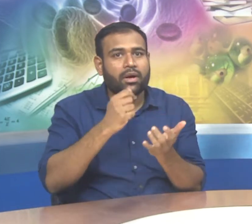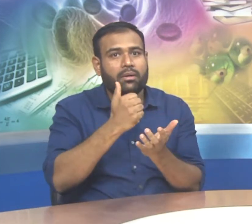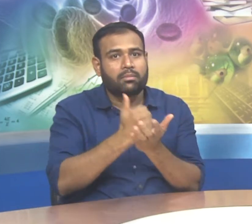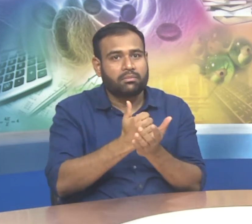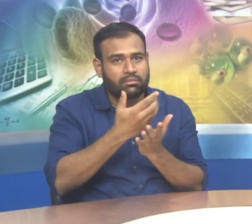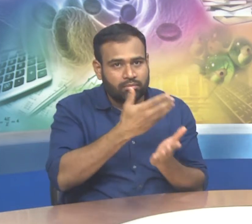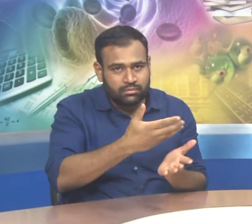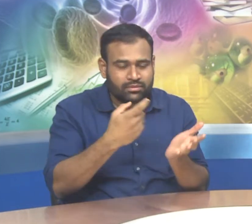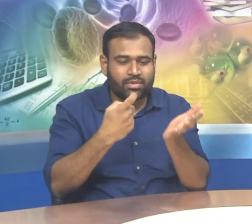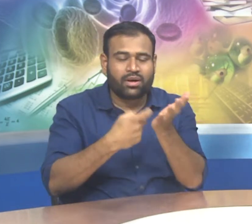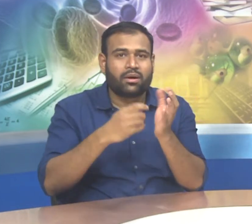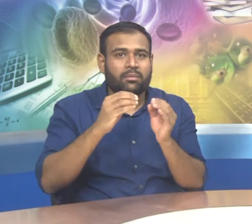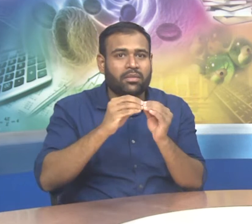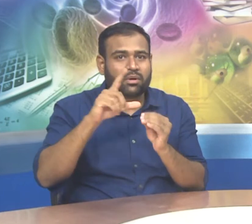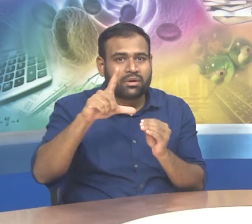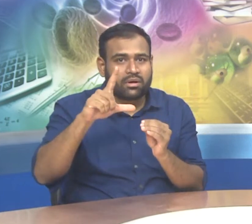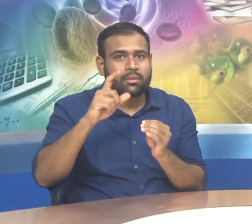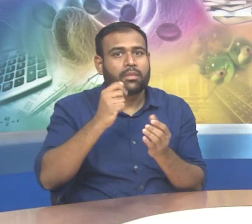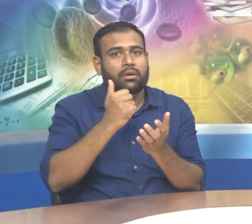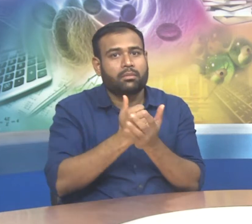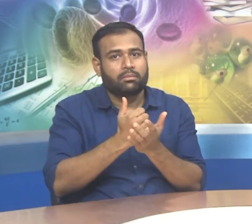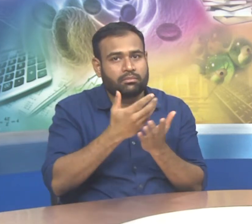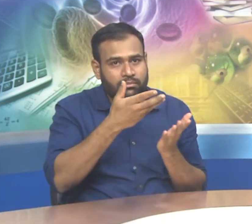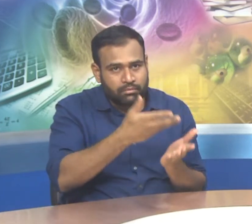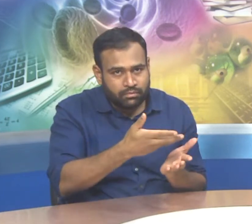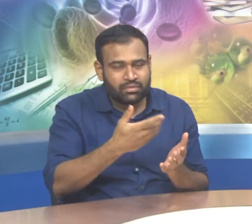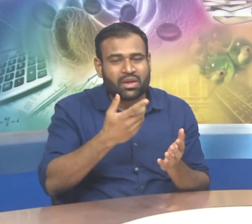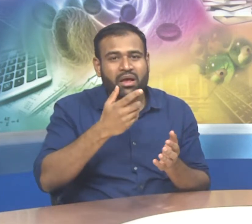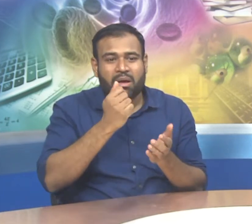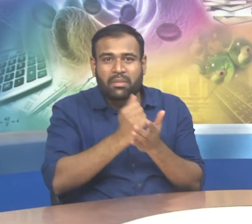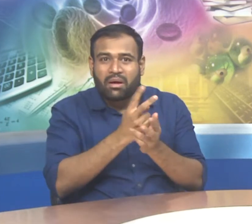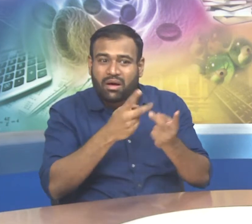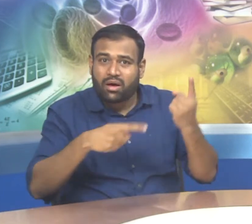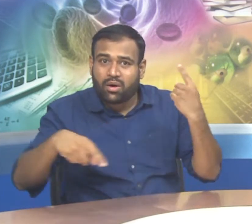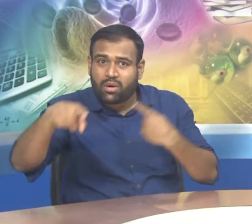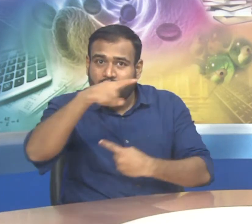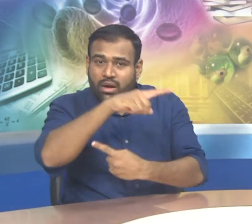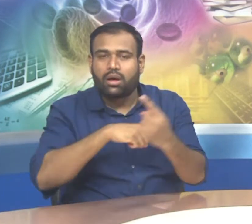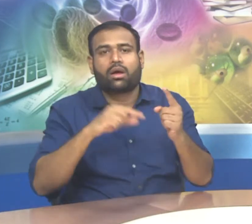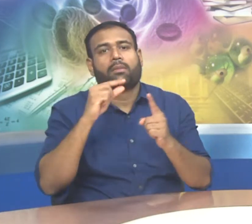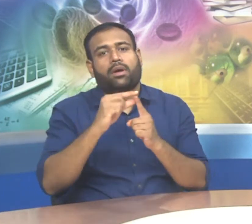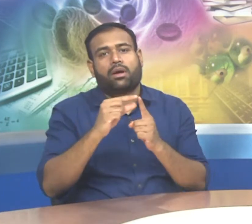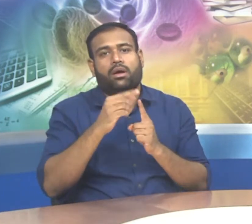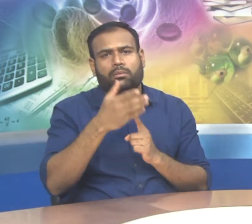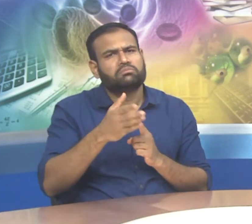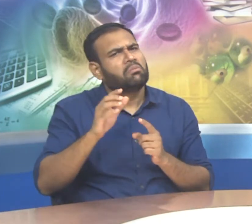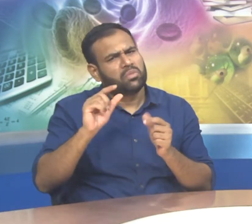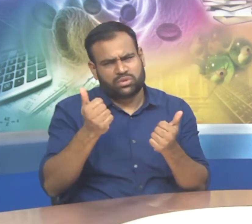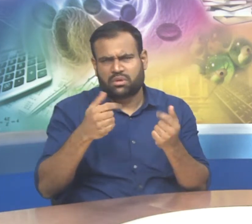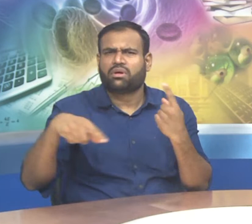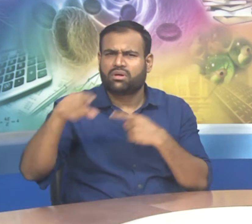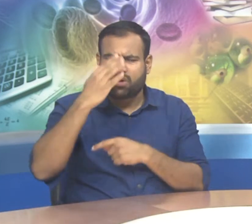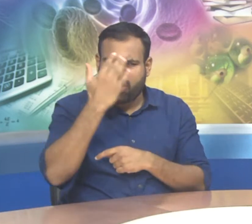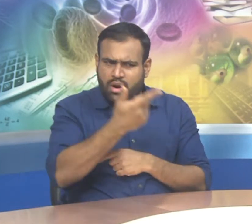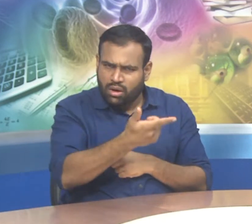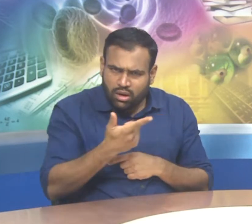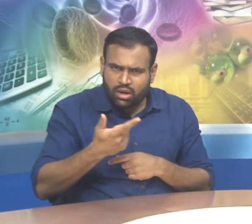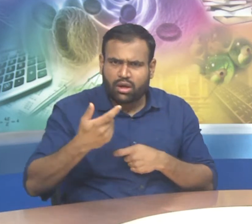Axis Bank, Development Credit Bank Limited, RBL Bank, Bharat Overseas